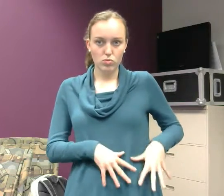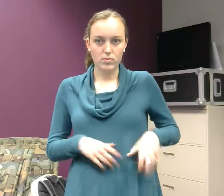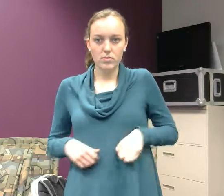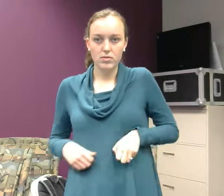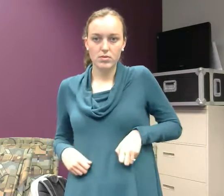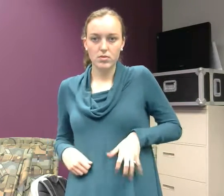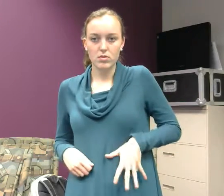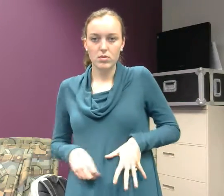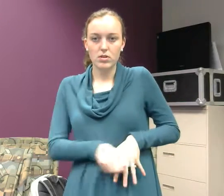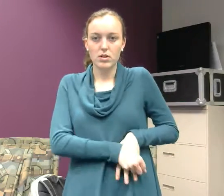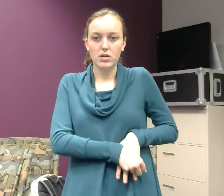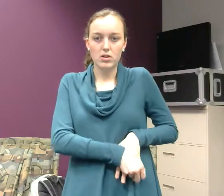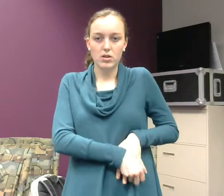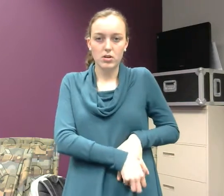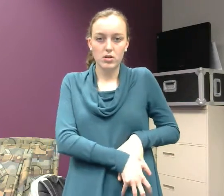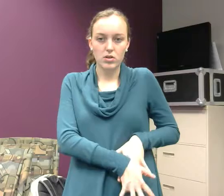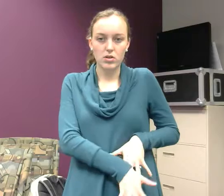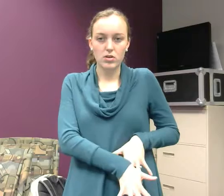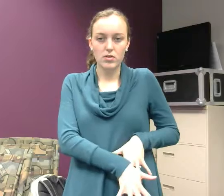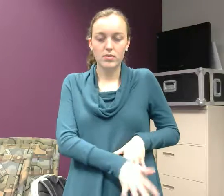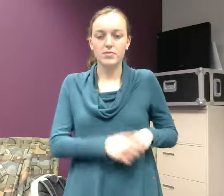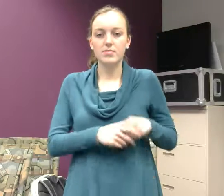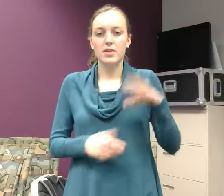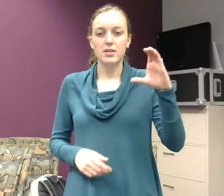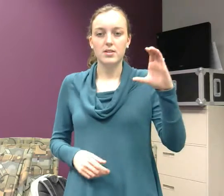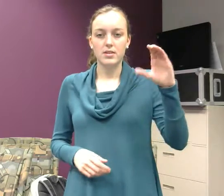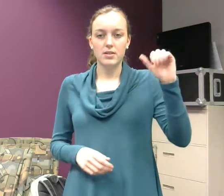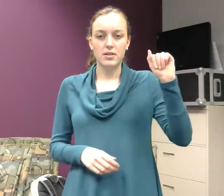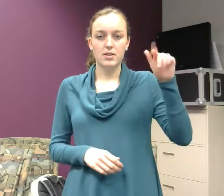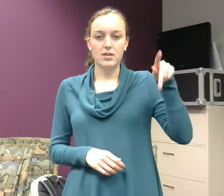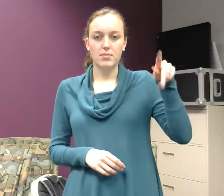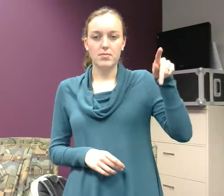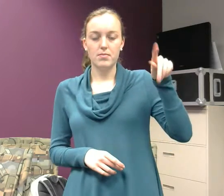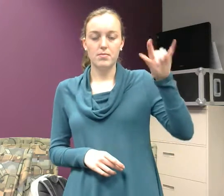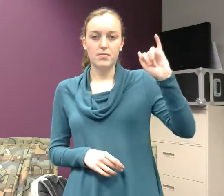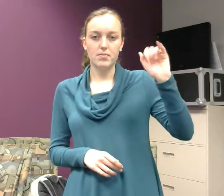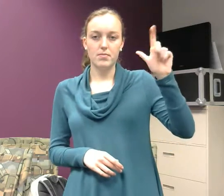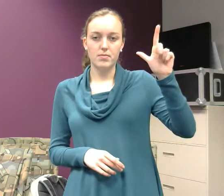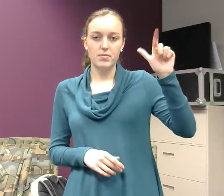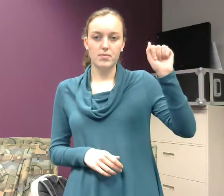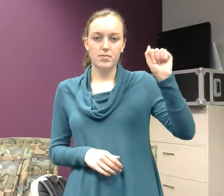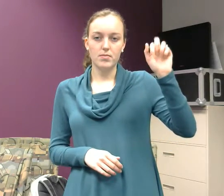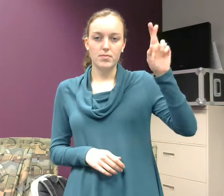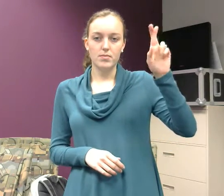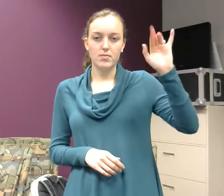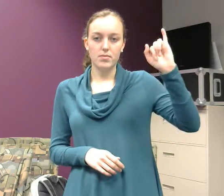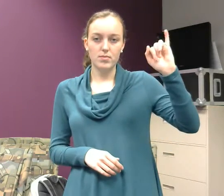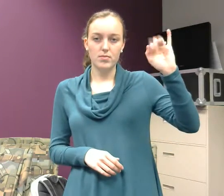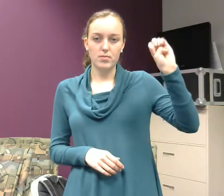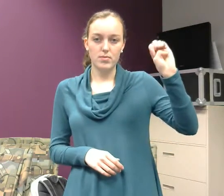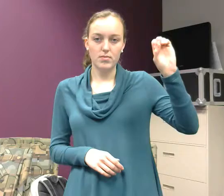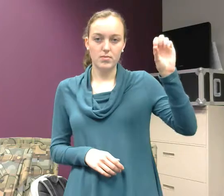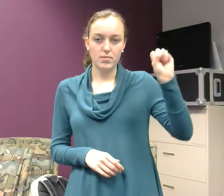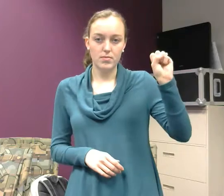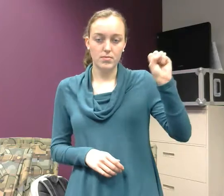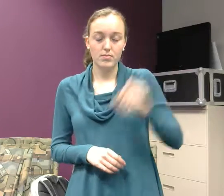walls between the tiny air sacs and the capillaries, gases can pass through them. So when we